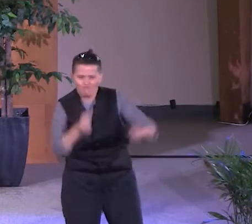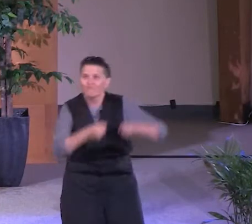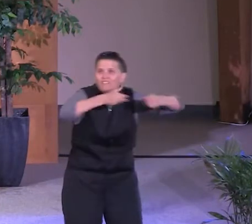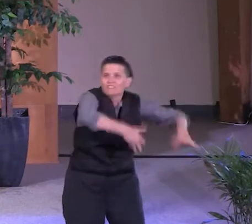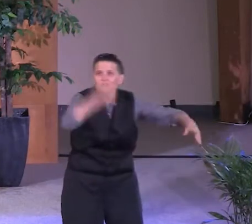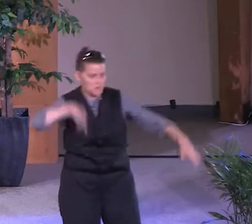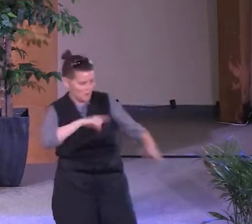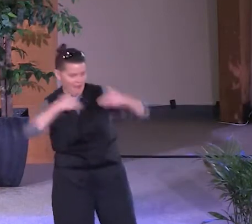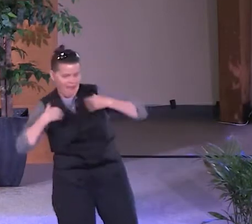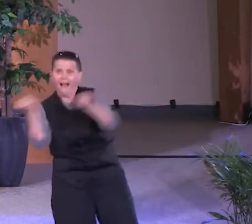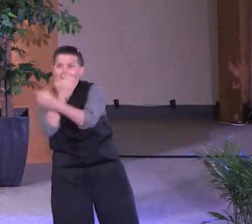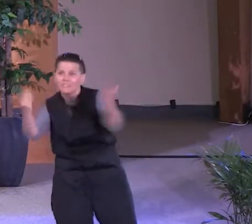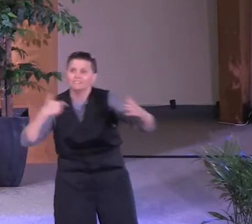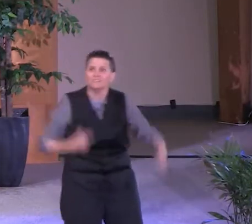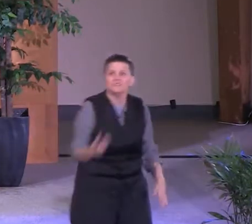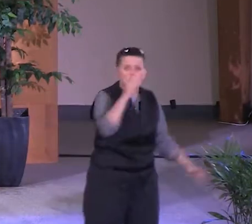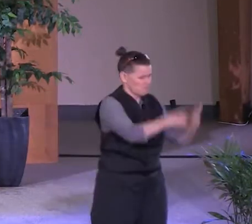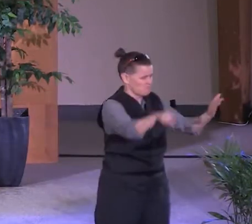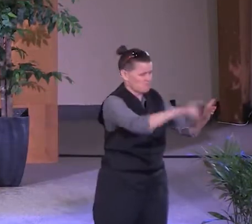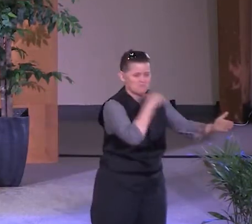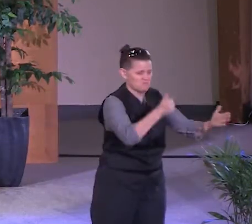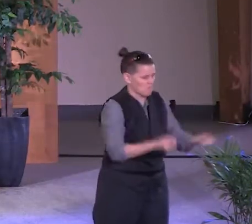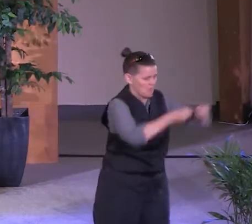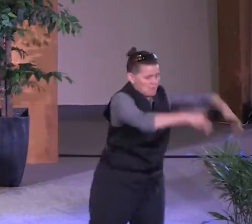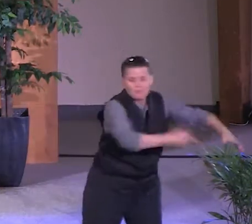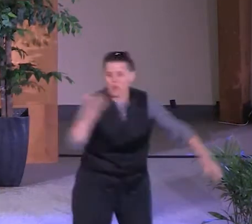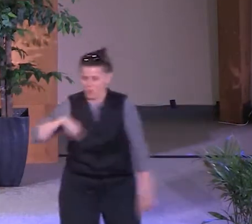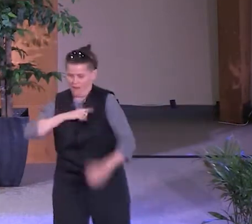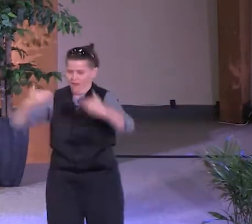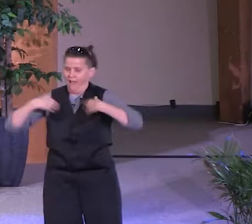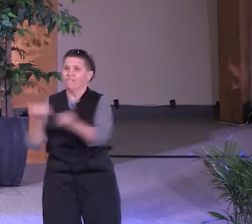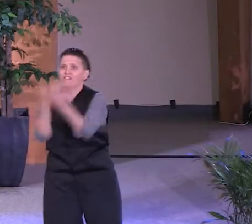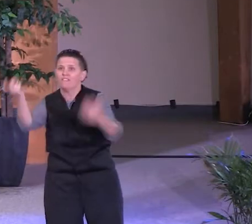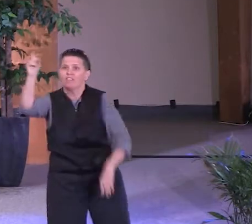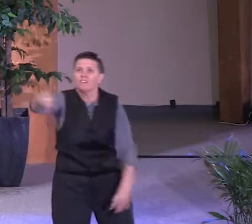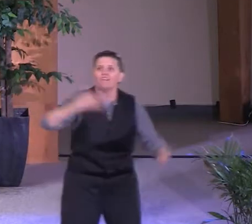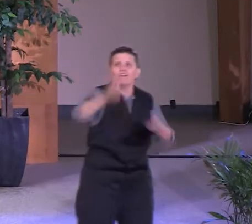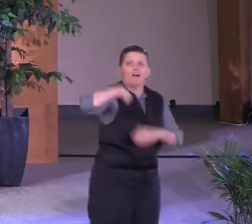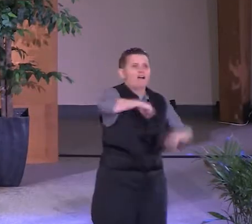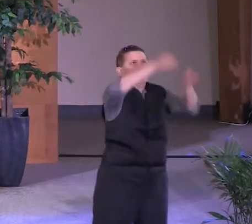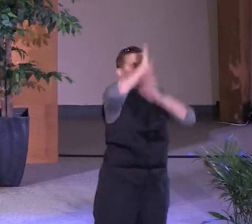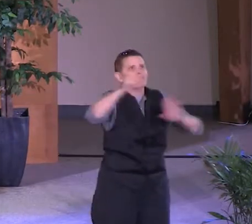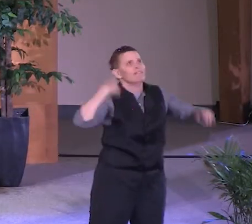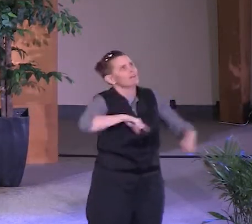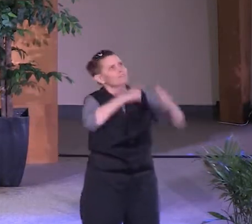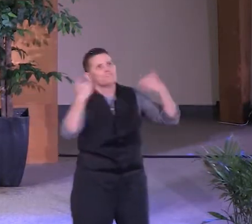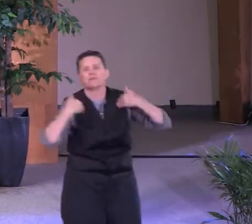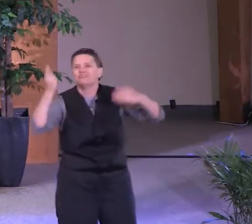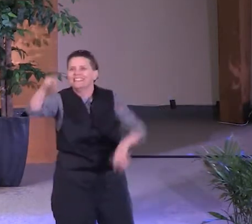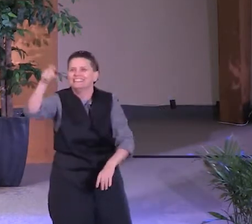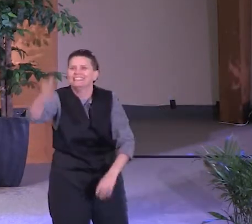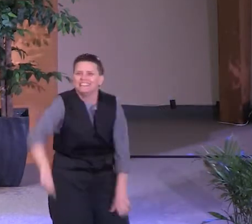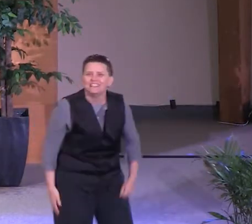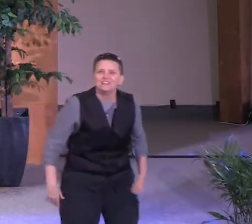We got everything we need. Criticized but forsaken. We got everything we need. Because God's a promise keeper. We got